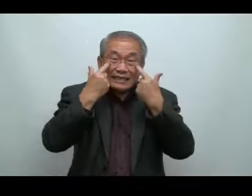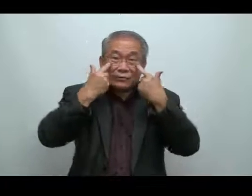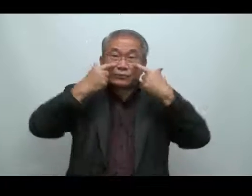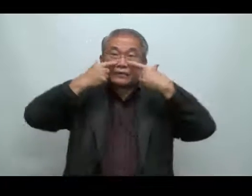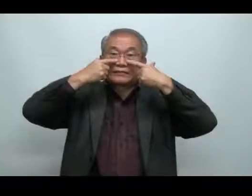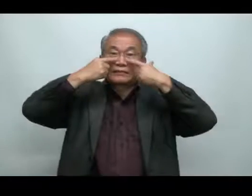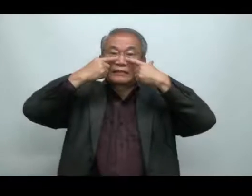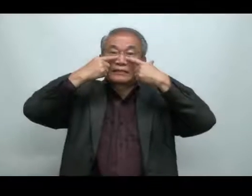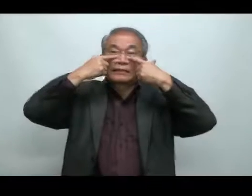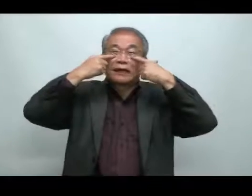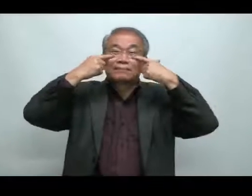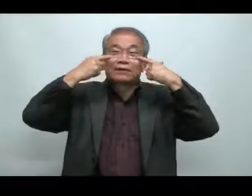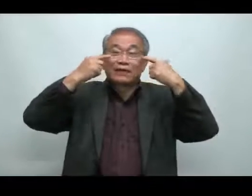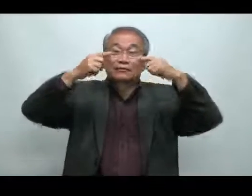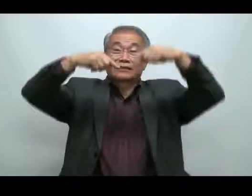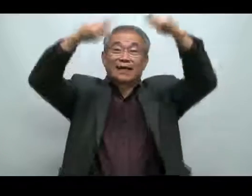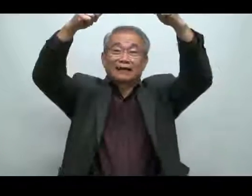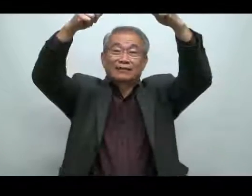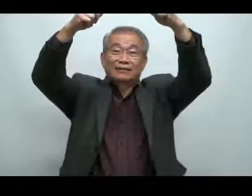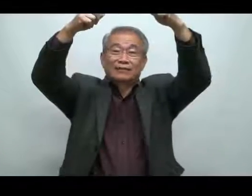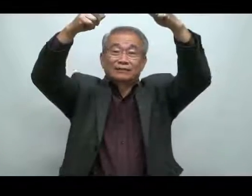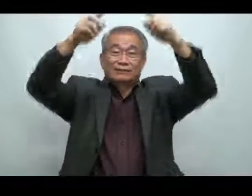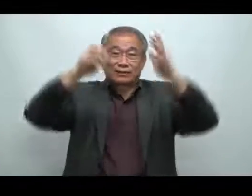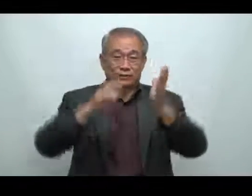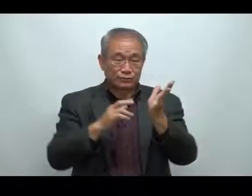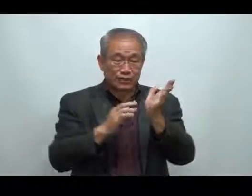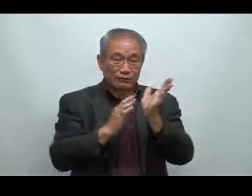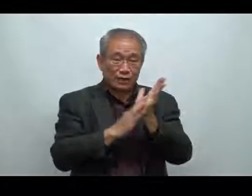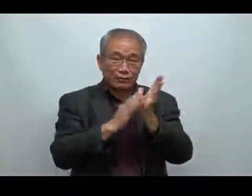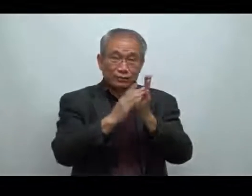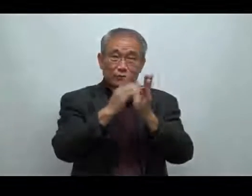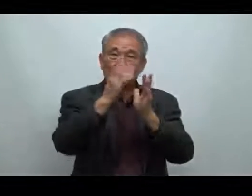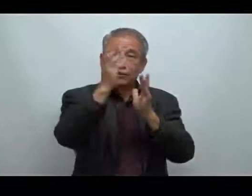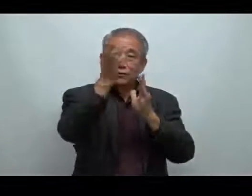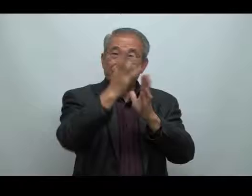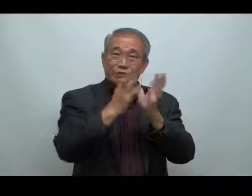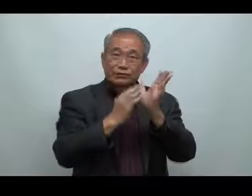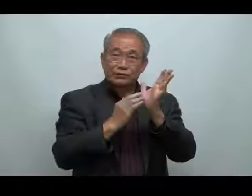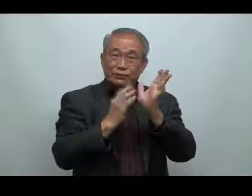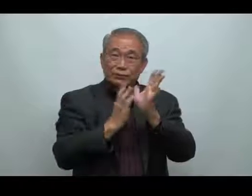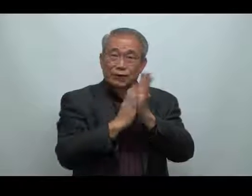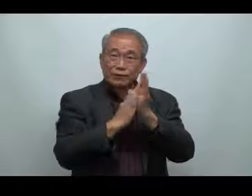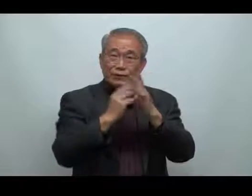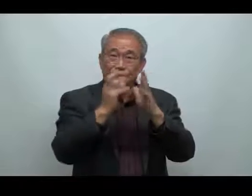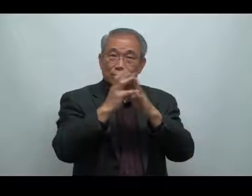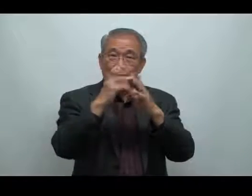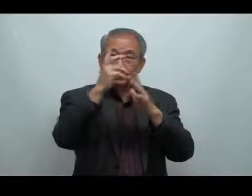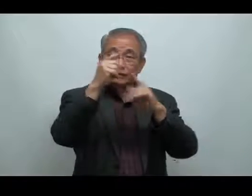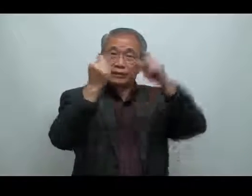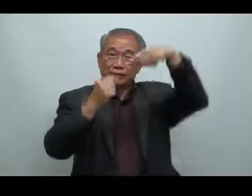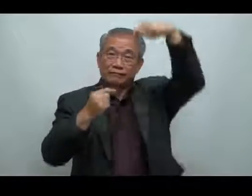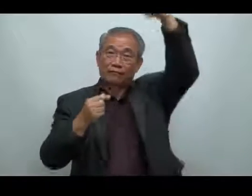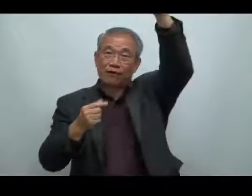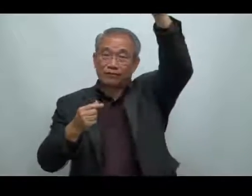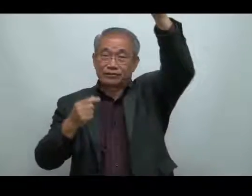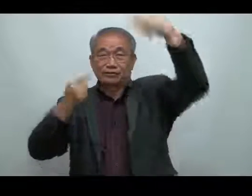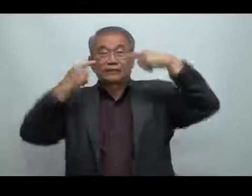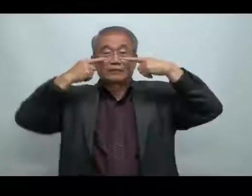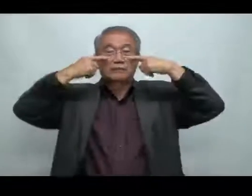own resonator up here as you sing high. So there goes, we have 1, 2, 3 register. 1, 2, 3. The fourth register is the